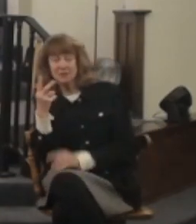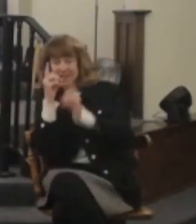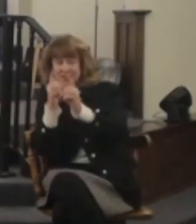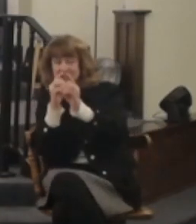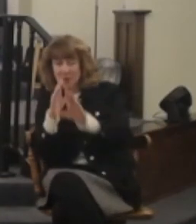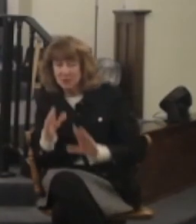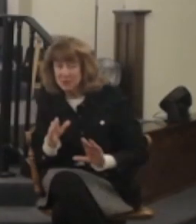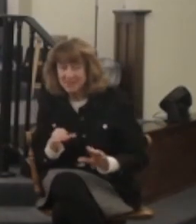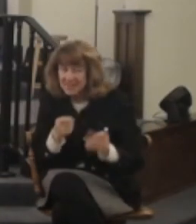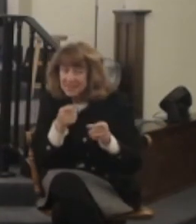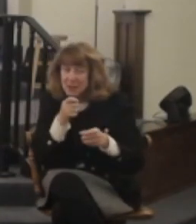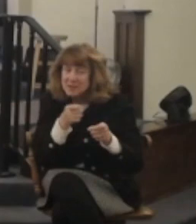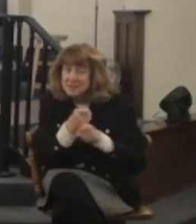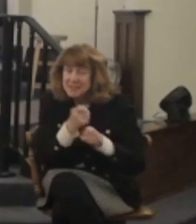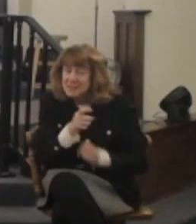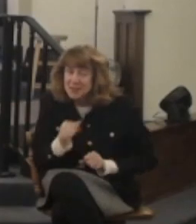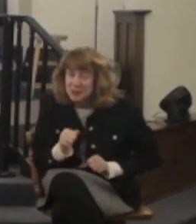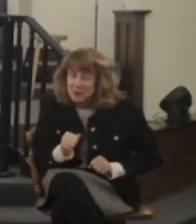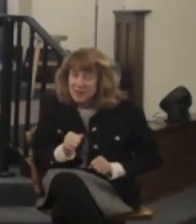testing.